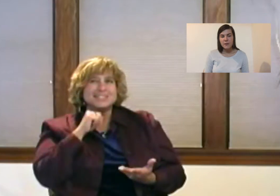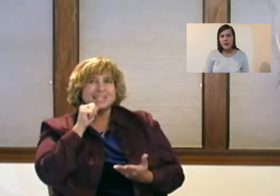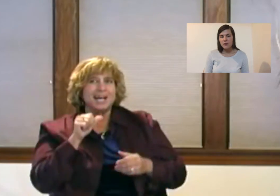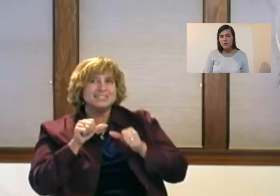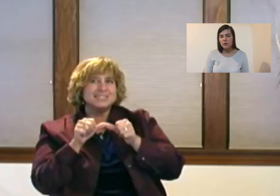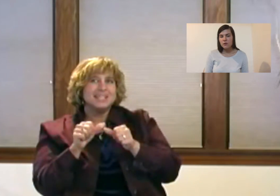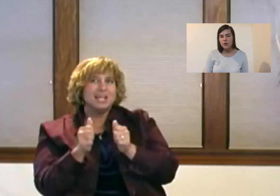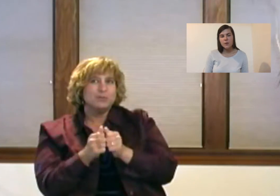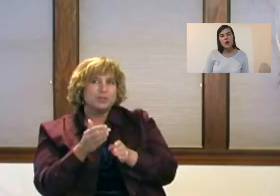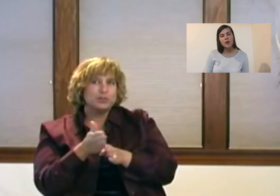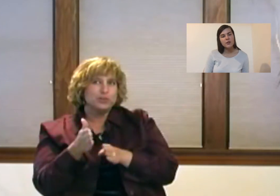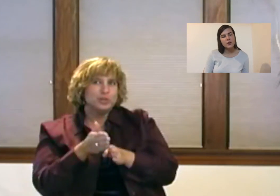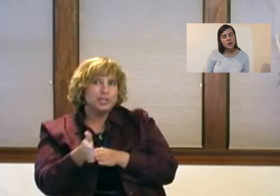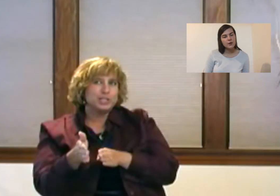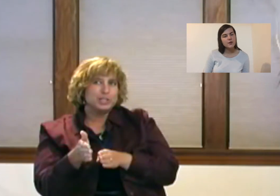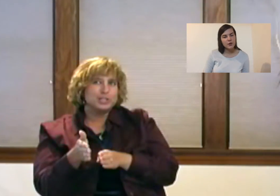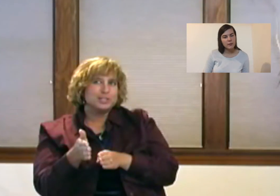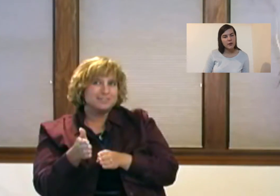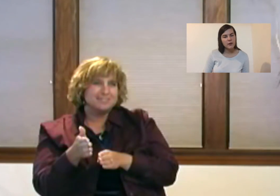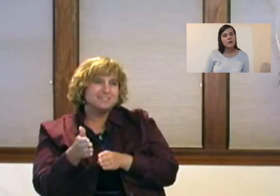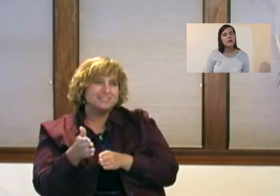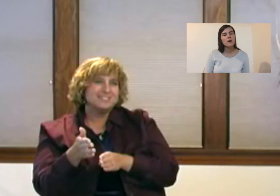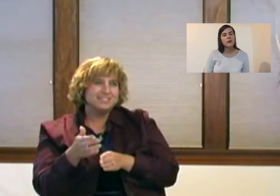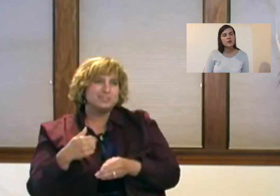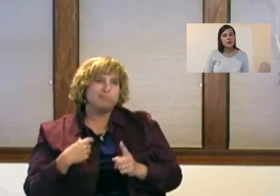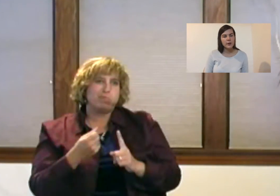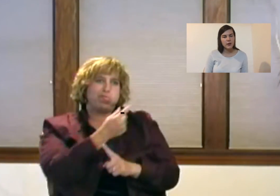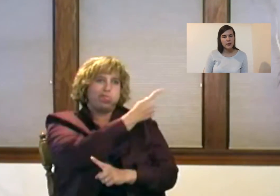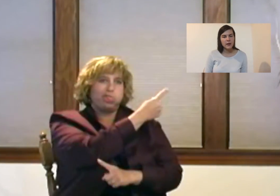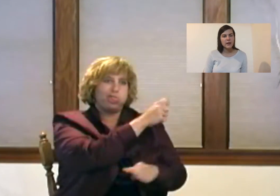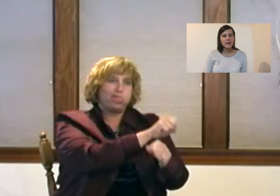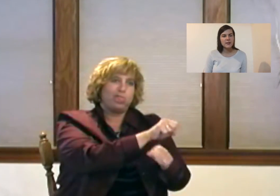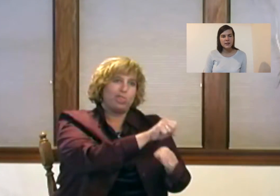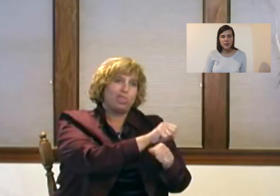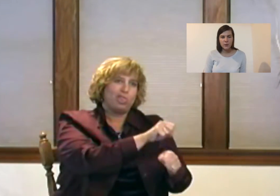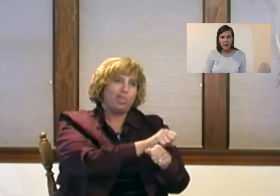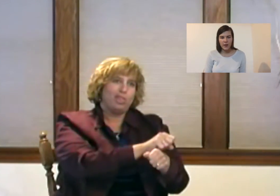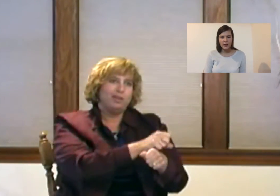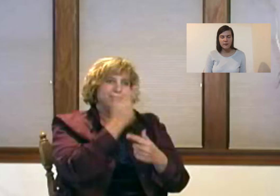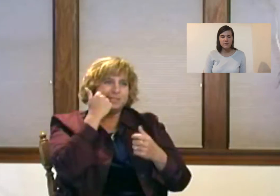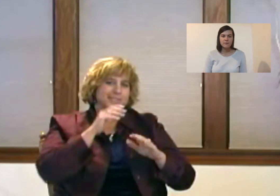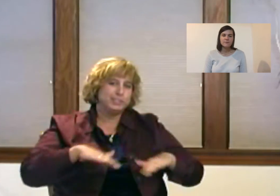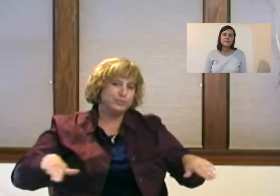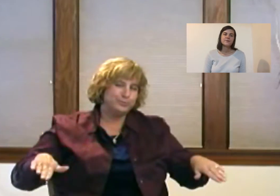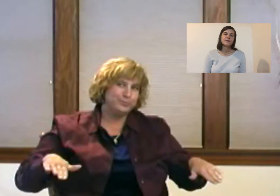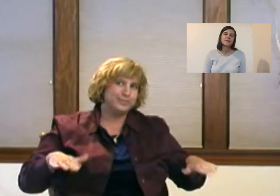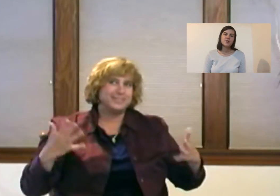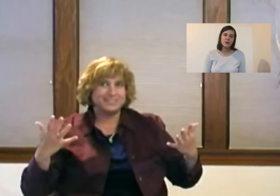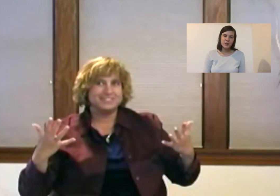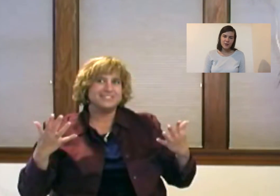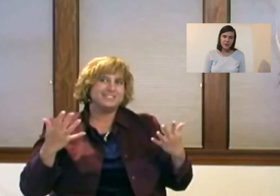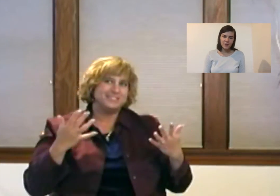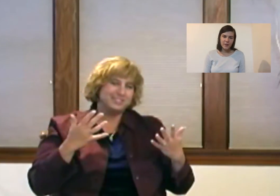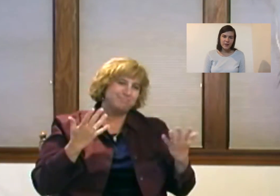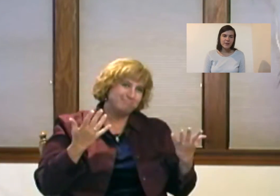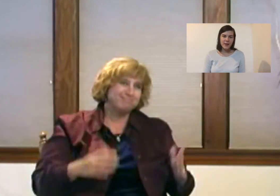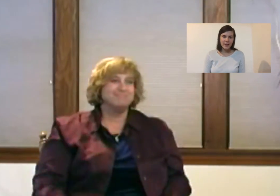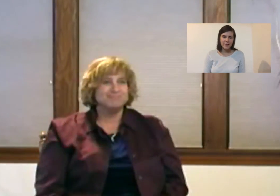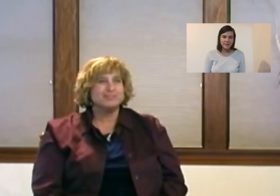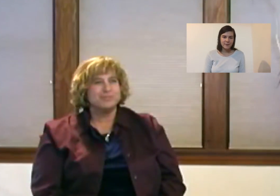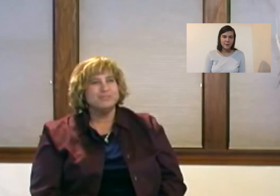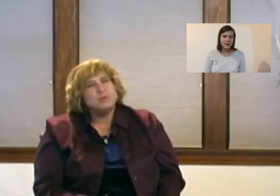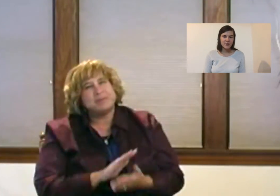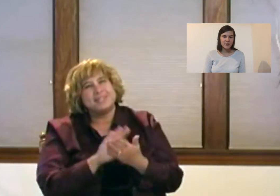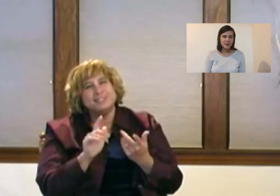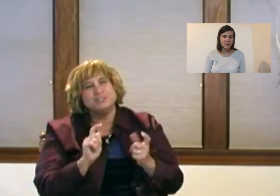I took a medical terminology course during my college career. I didn't continue with that degree field. Obviously,